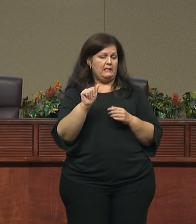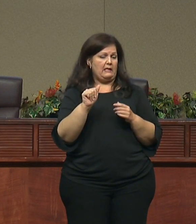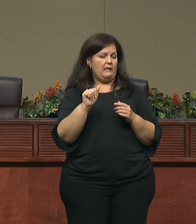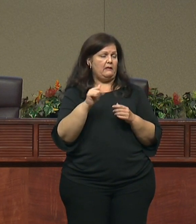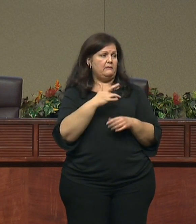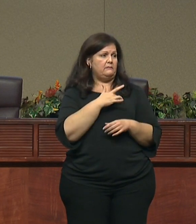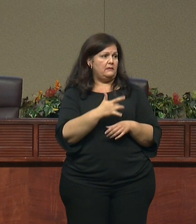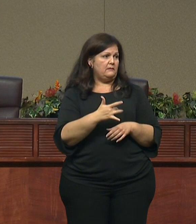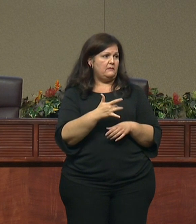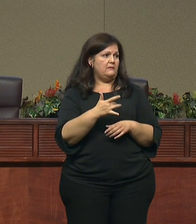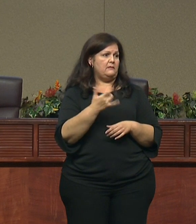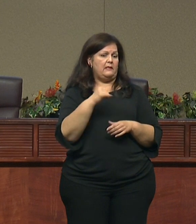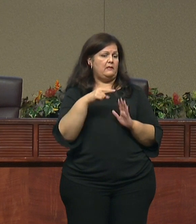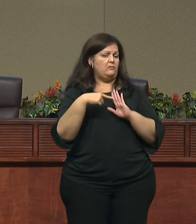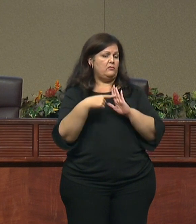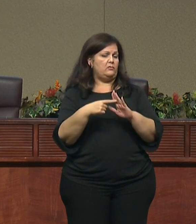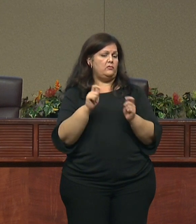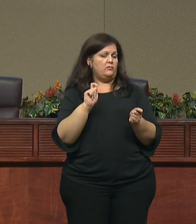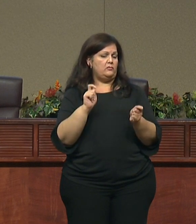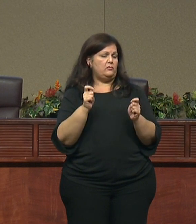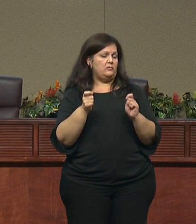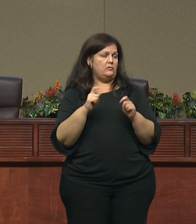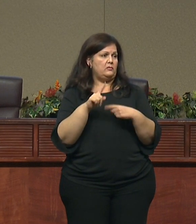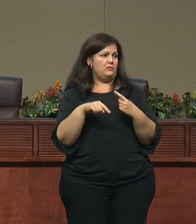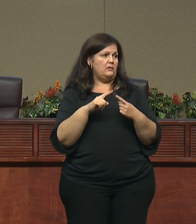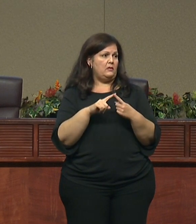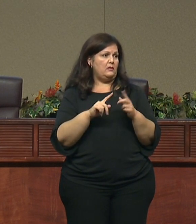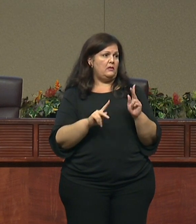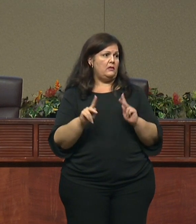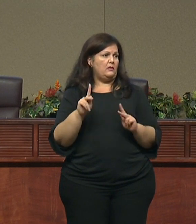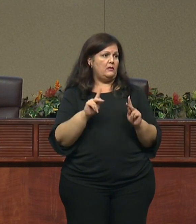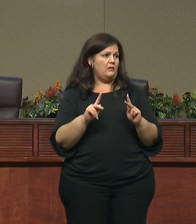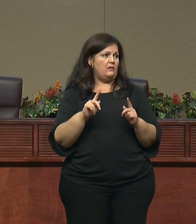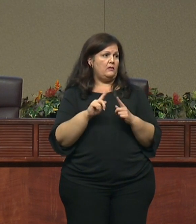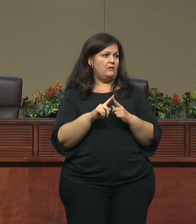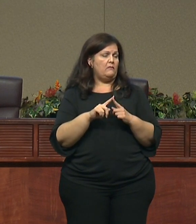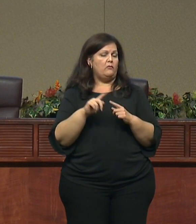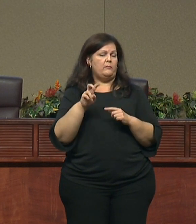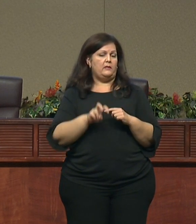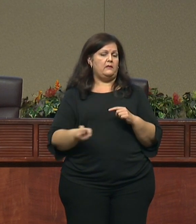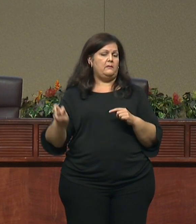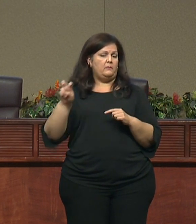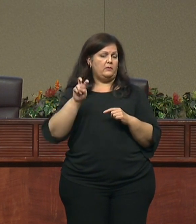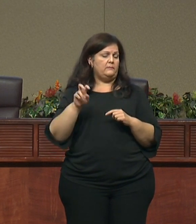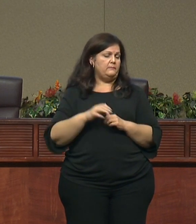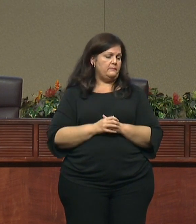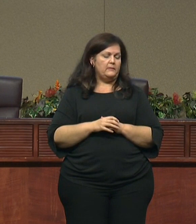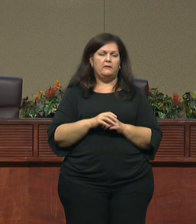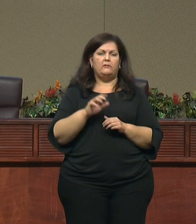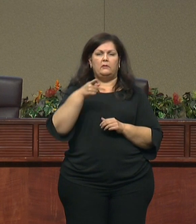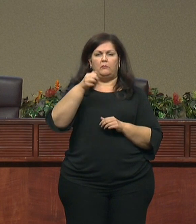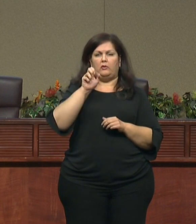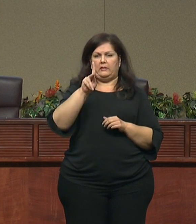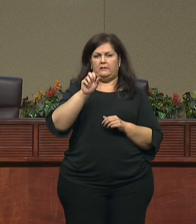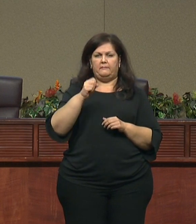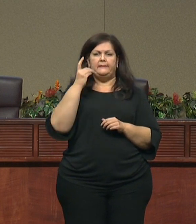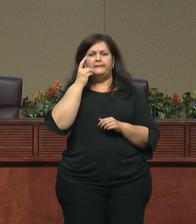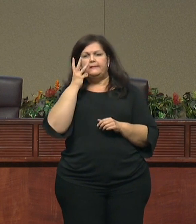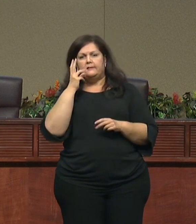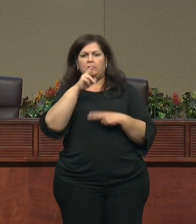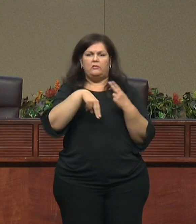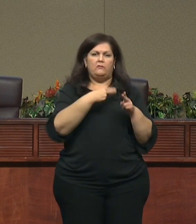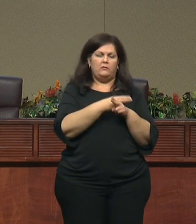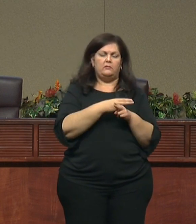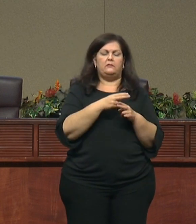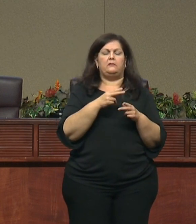anything showing any changes in regards to cases stemming from area theme parks. No, and we